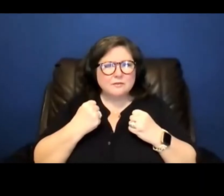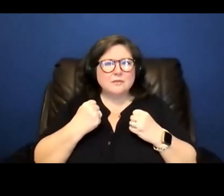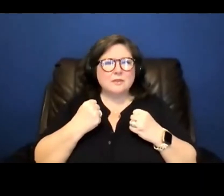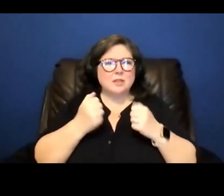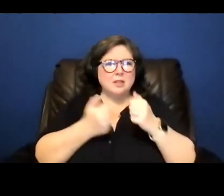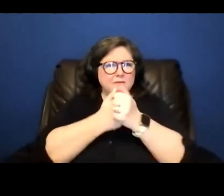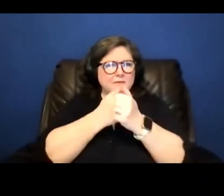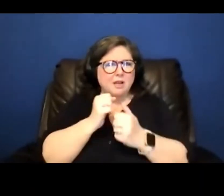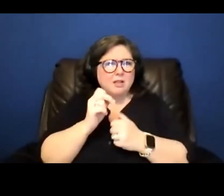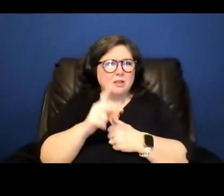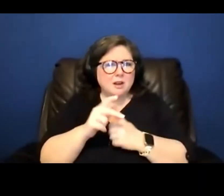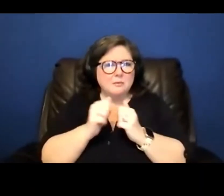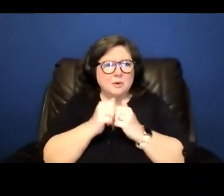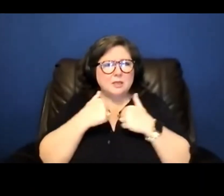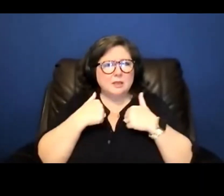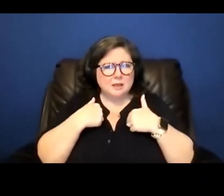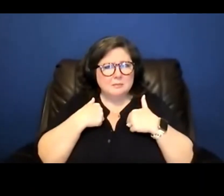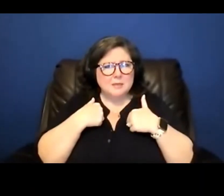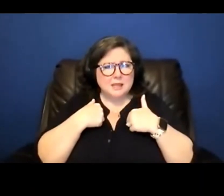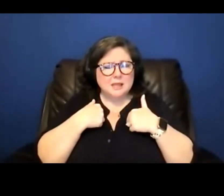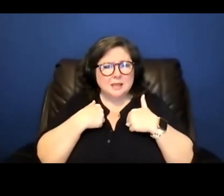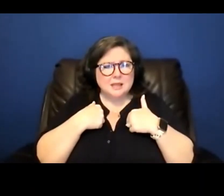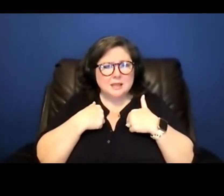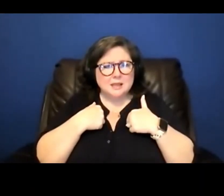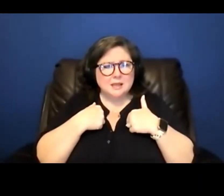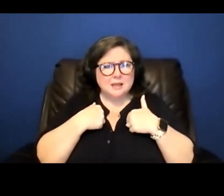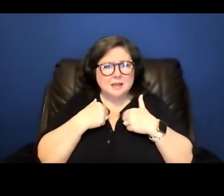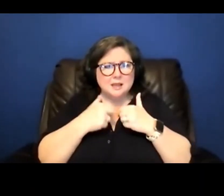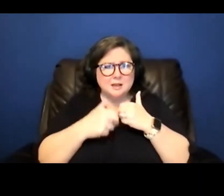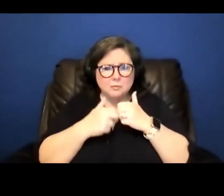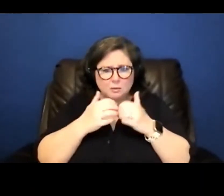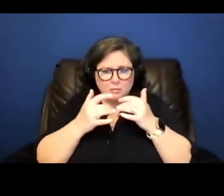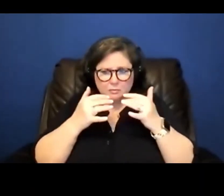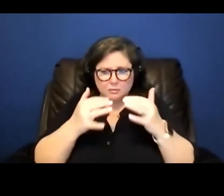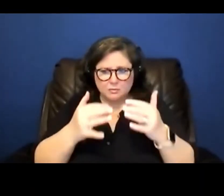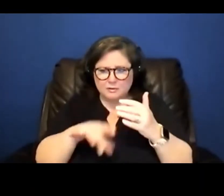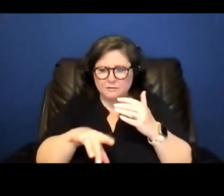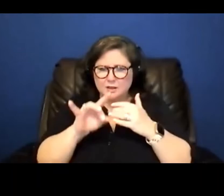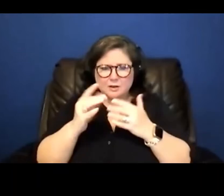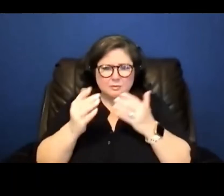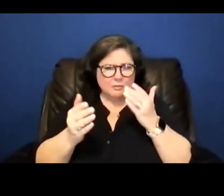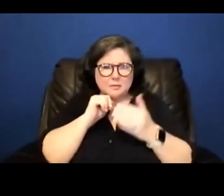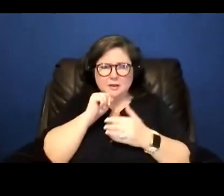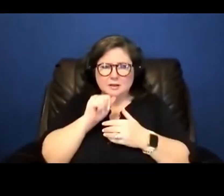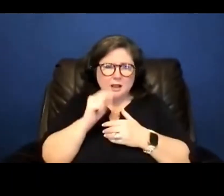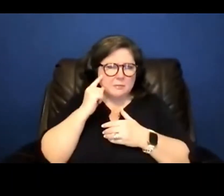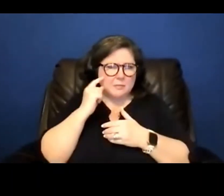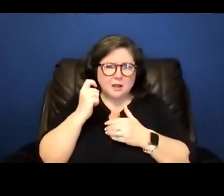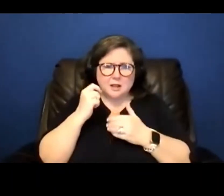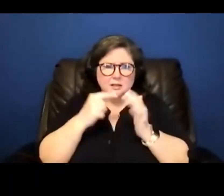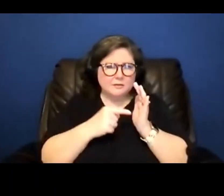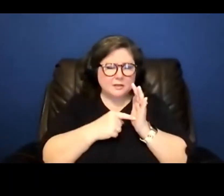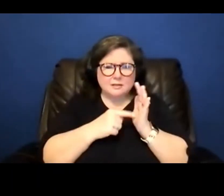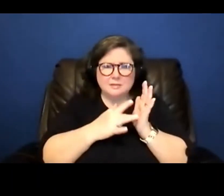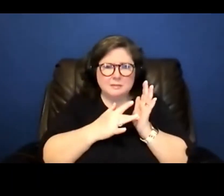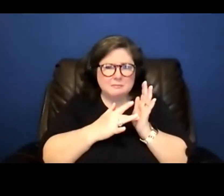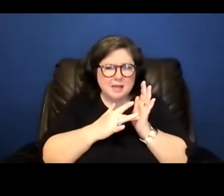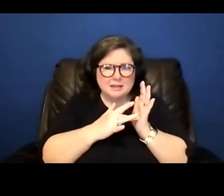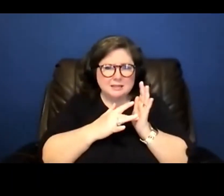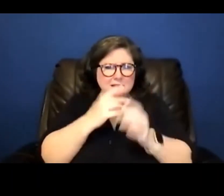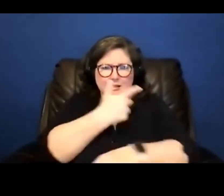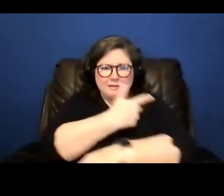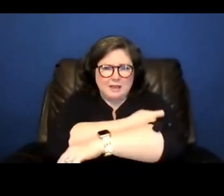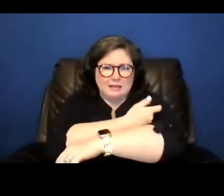with me as the problem went on. We found out it probably was not due to anything of the